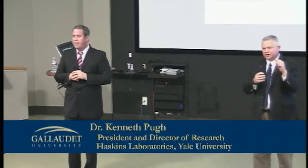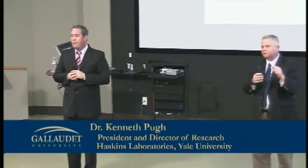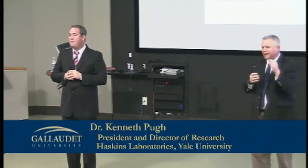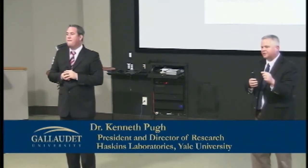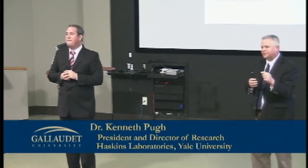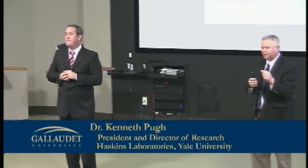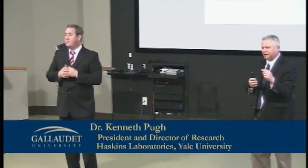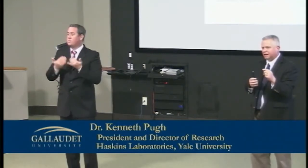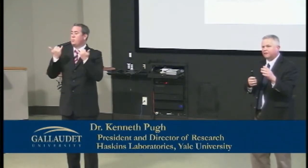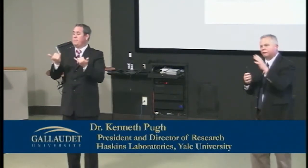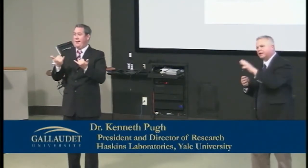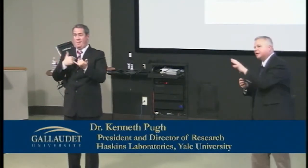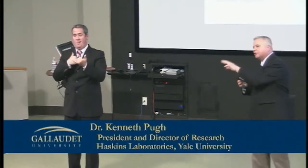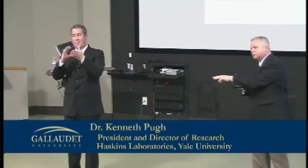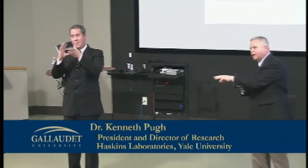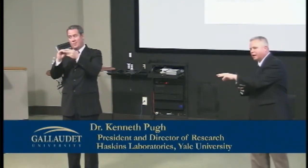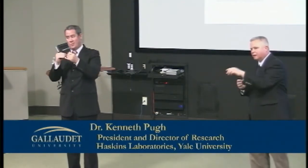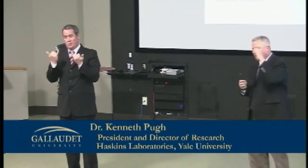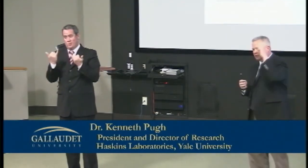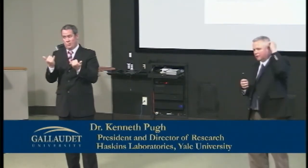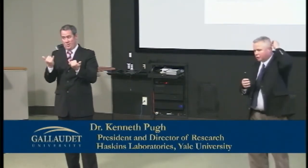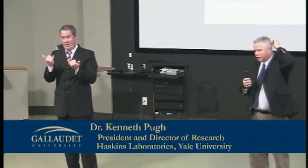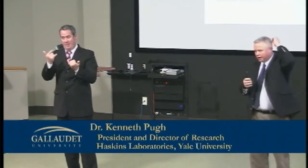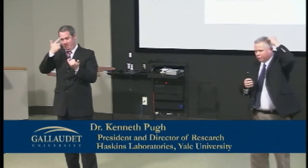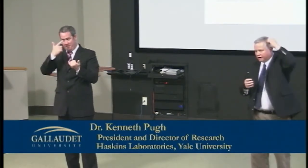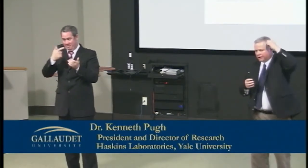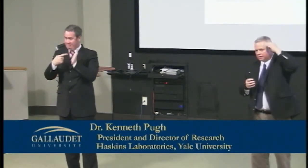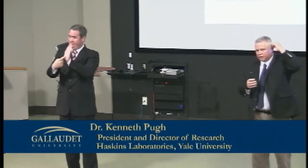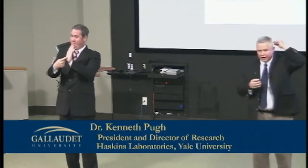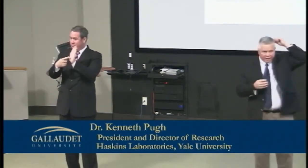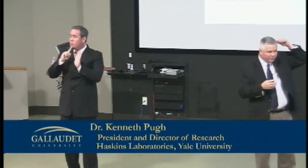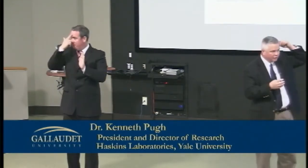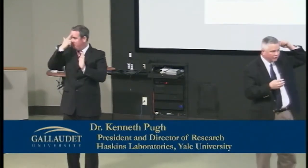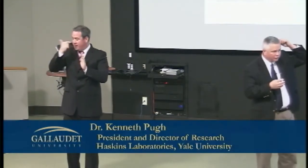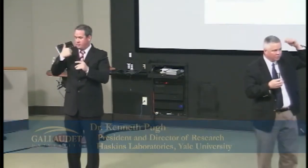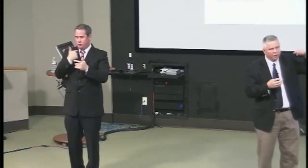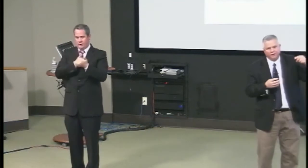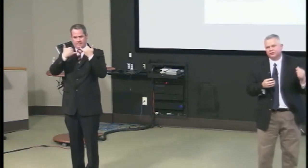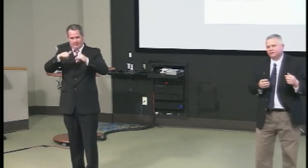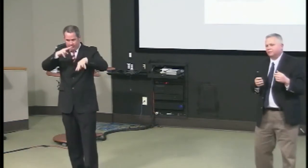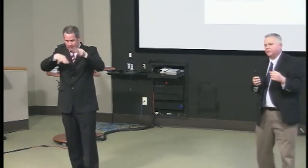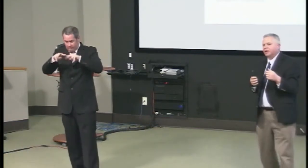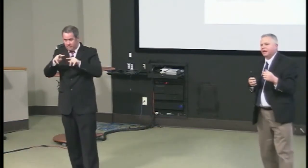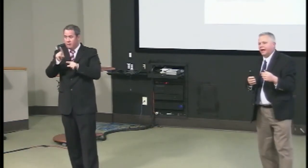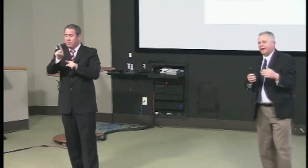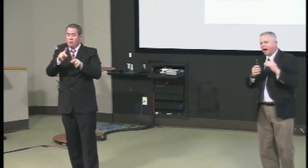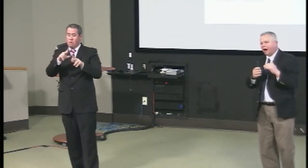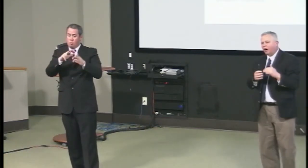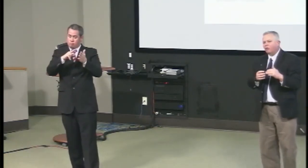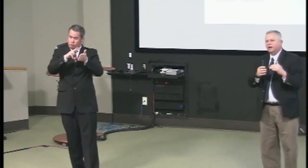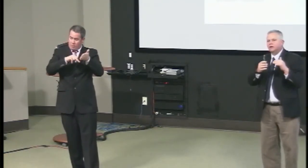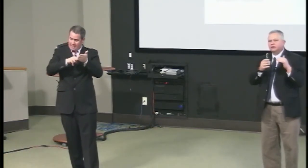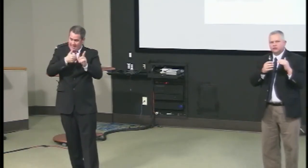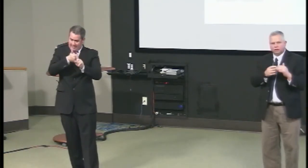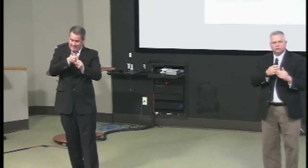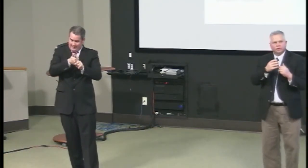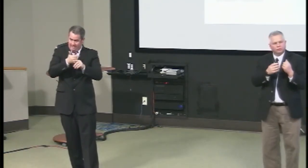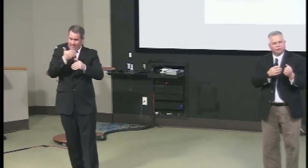we expect to see if reading goes well, coherent, interconnected, three-part system, and